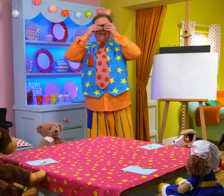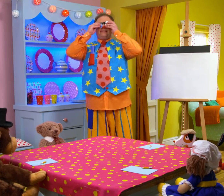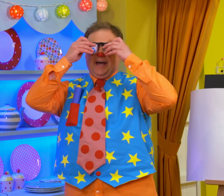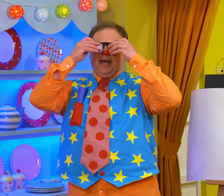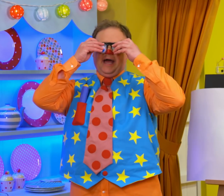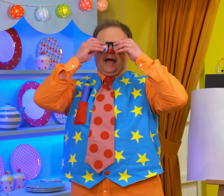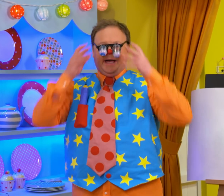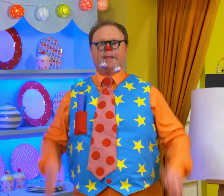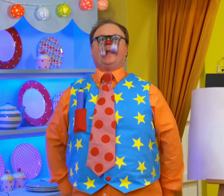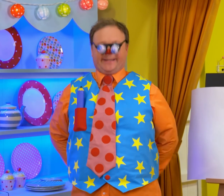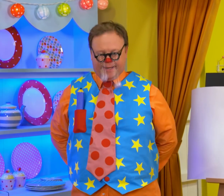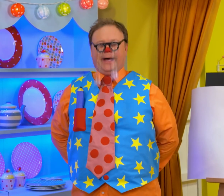Yes. Ta-da-ta-da!